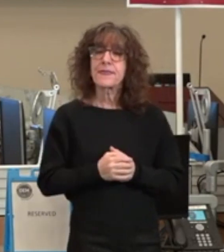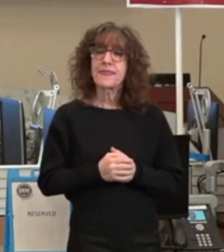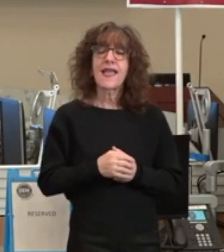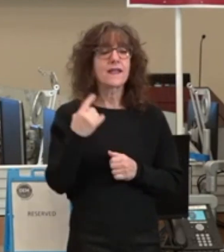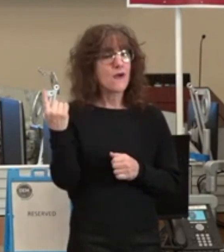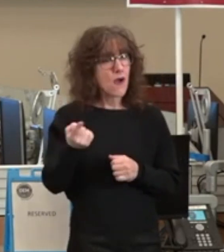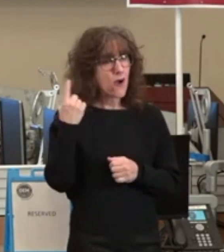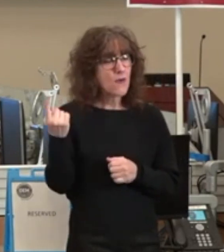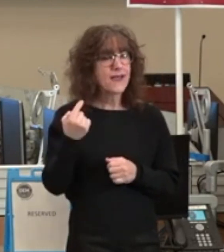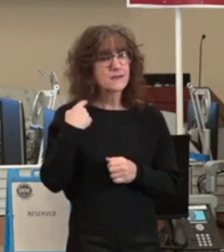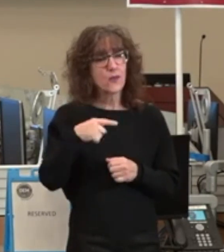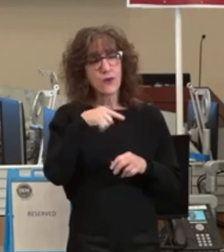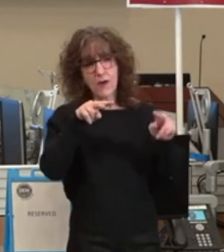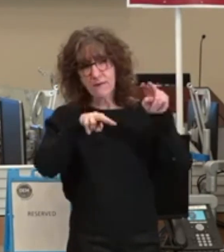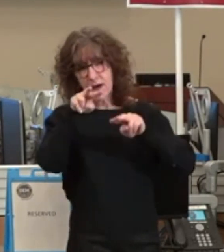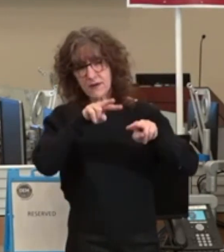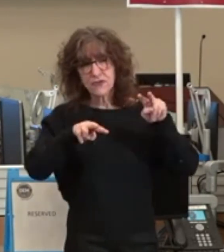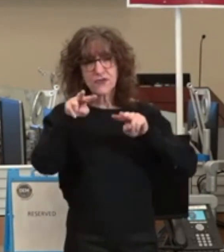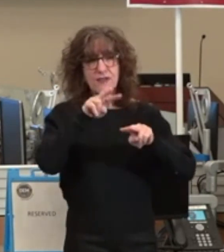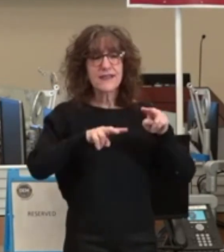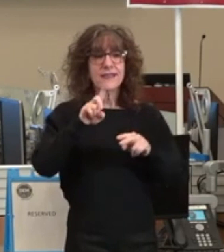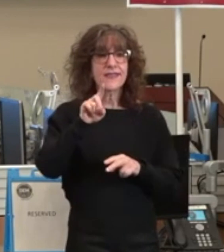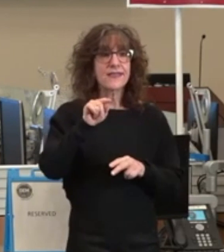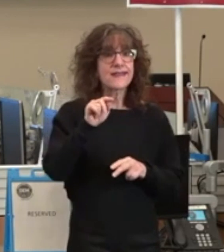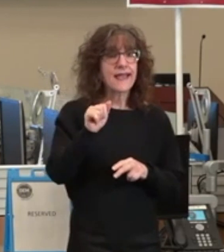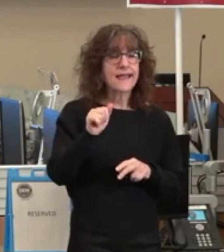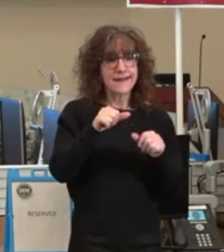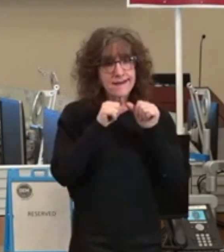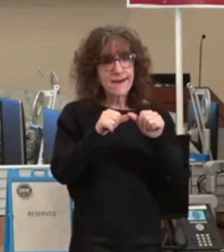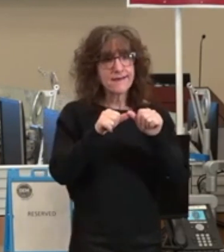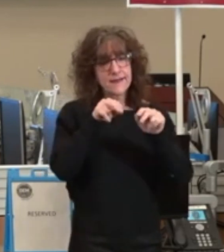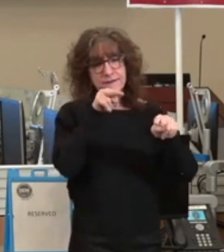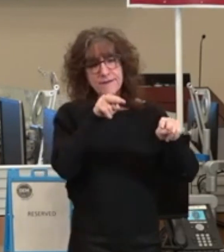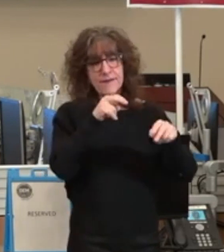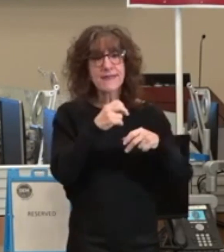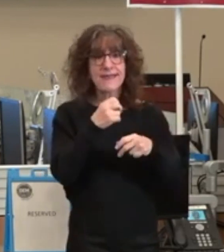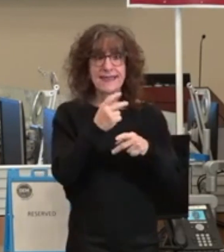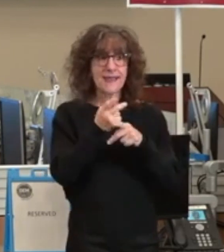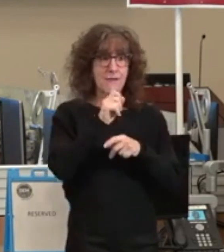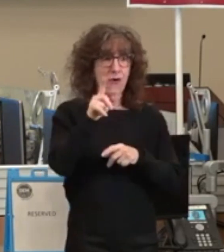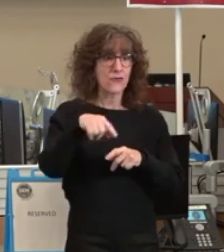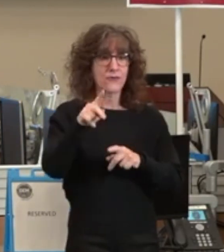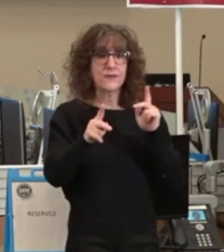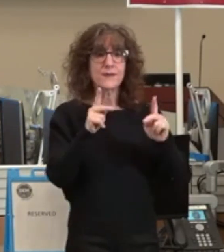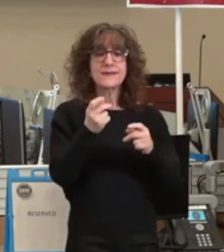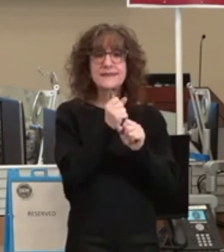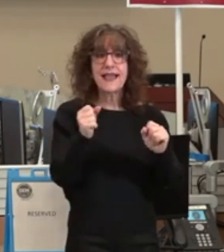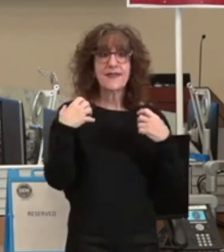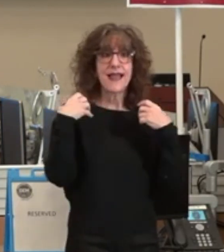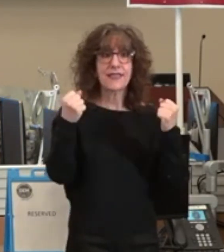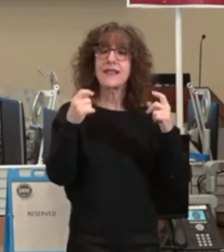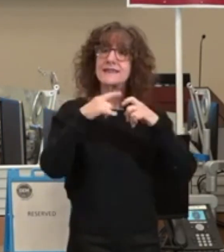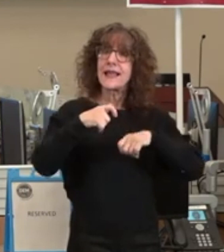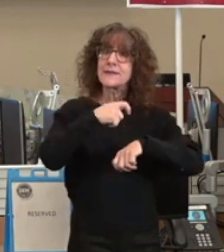as always, we are monitoring the data consistently and constantly to keep everyone safe and healthy. At the